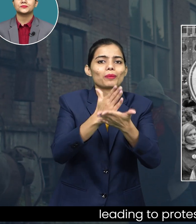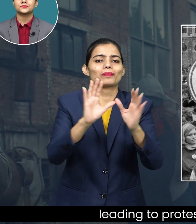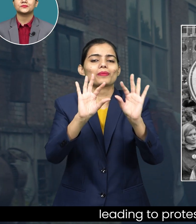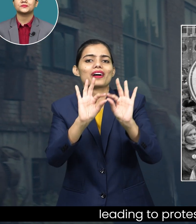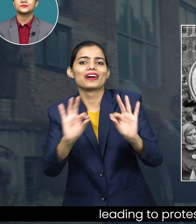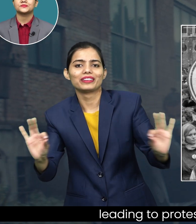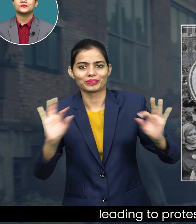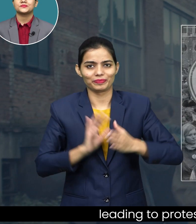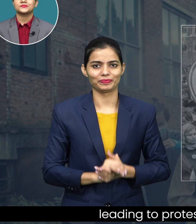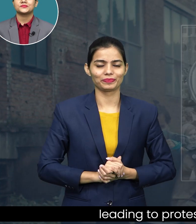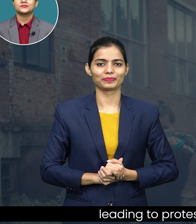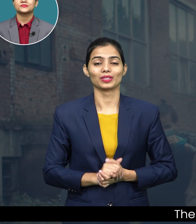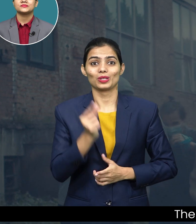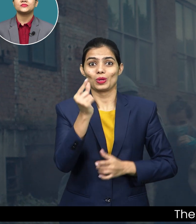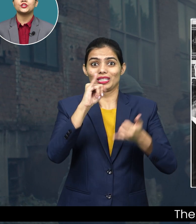negotiations.